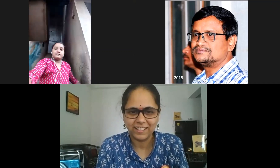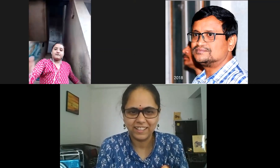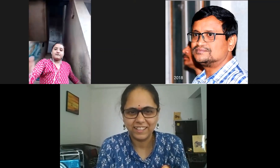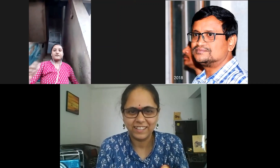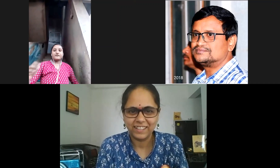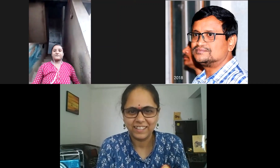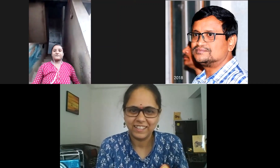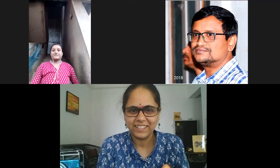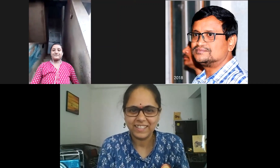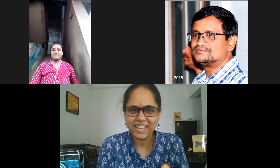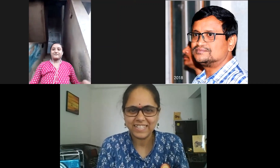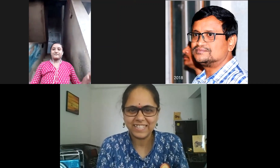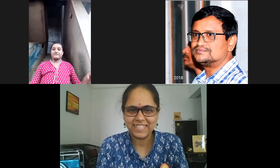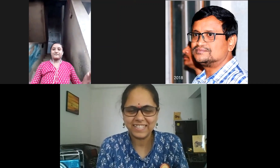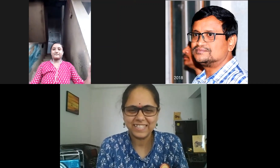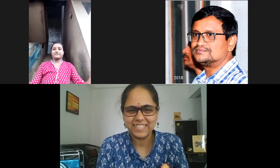okay, ma'am. Yes,